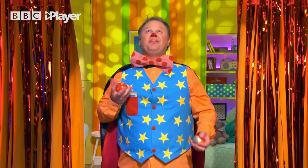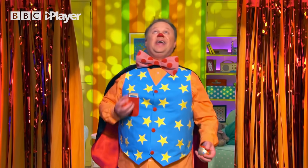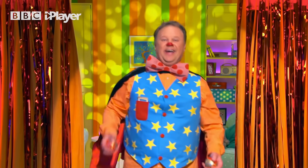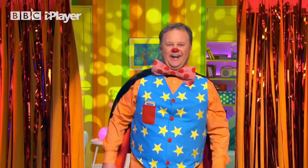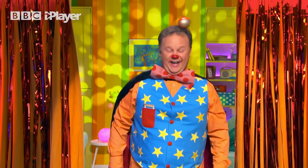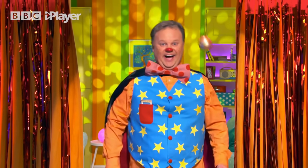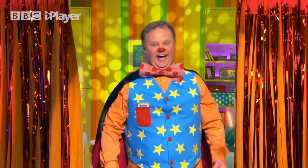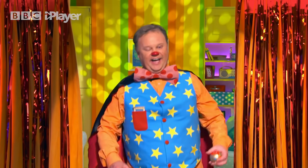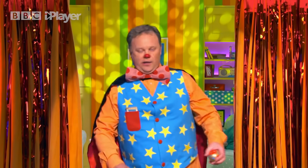Thank you.